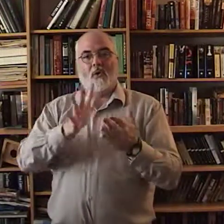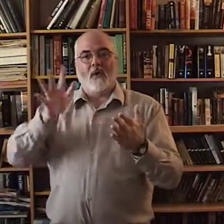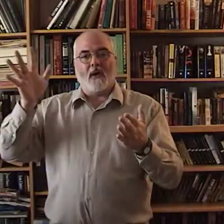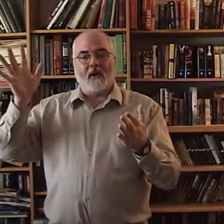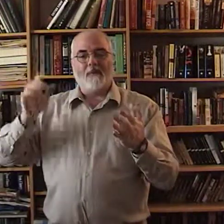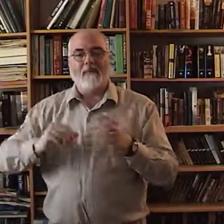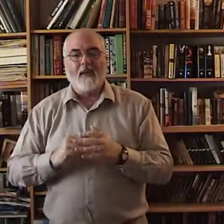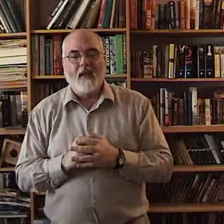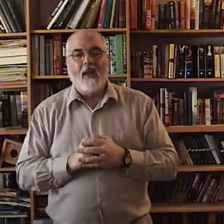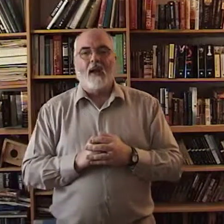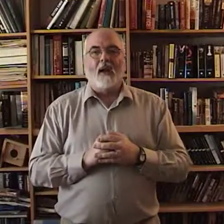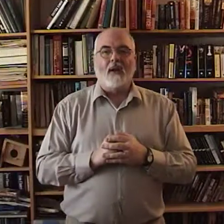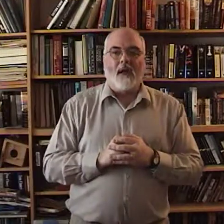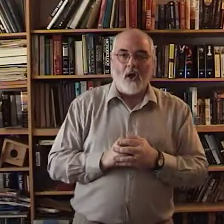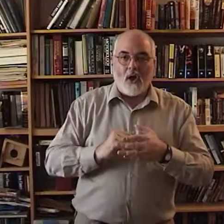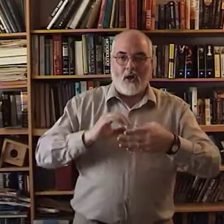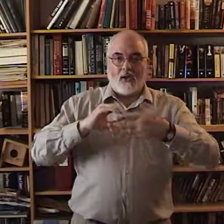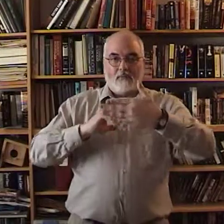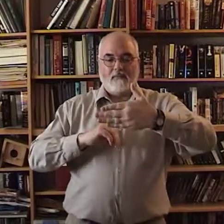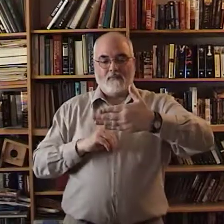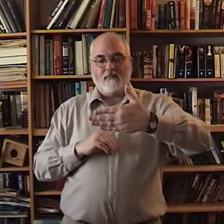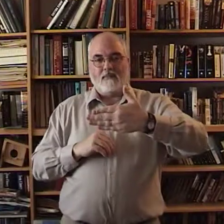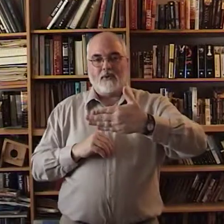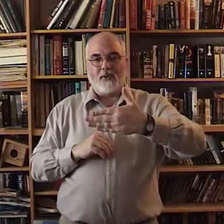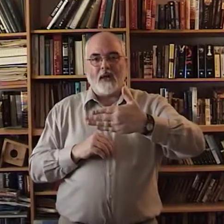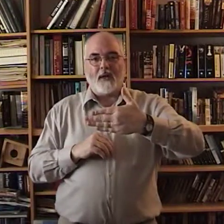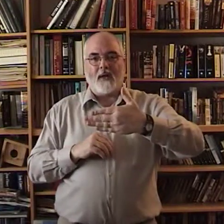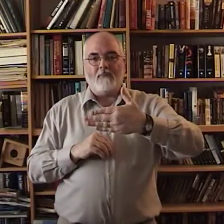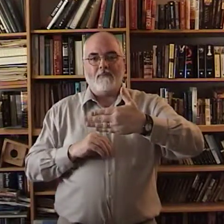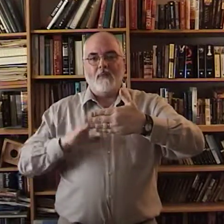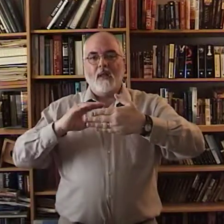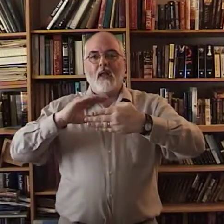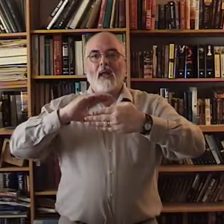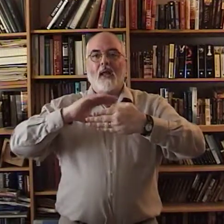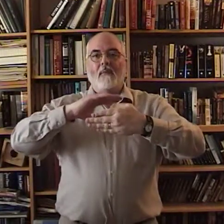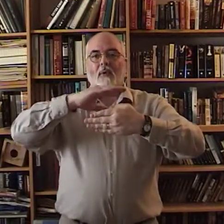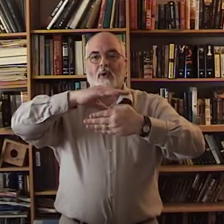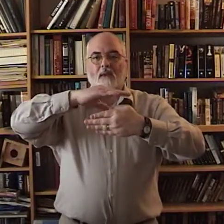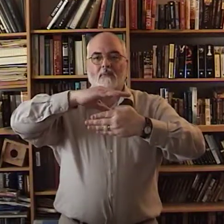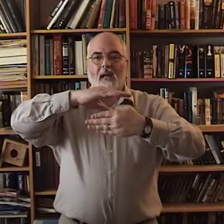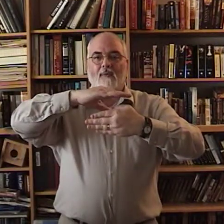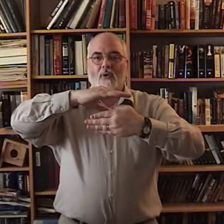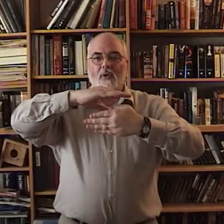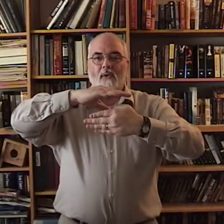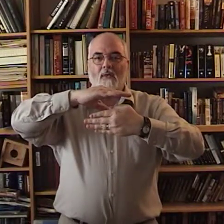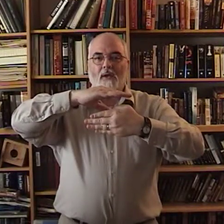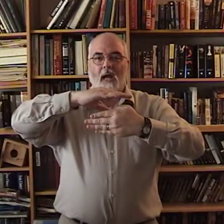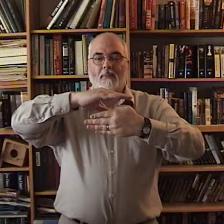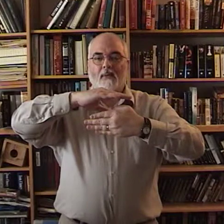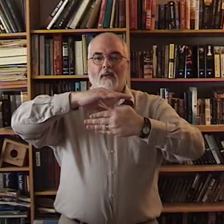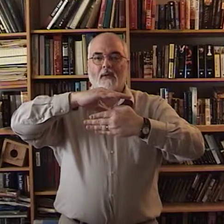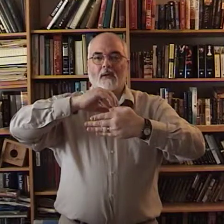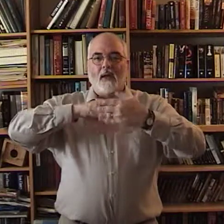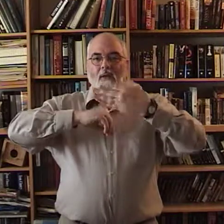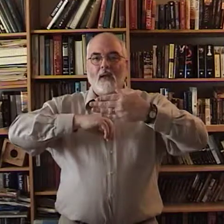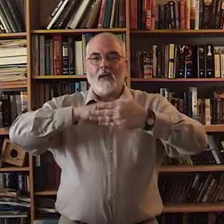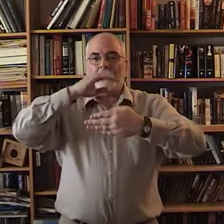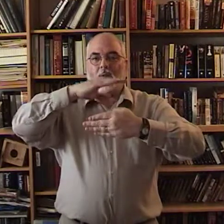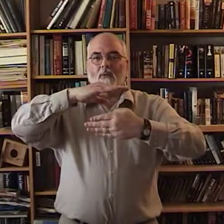glory. Okay, all. Put your hand up. Put a kind of a roof over the top of it. Left hand up. Right